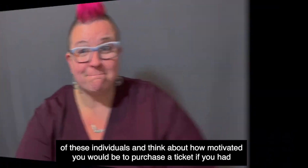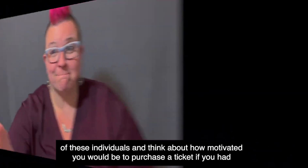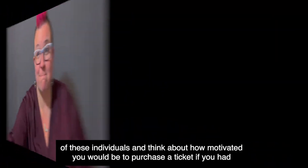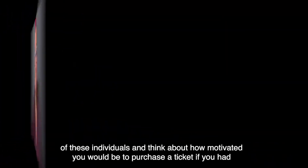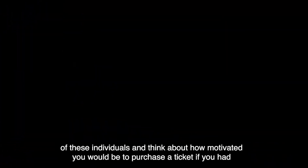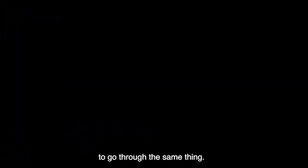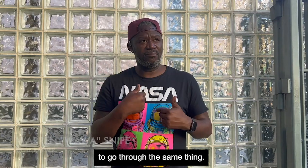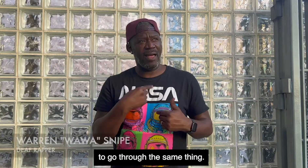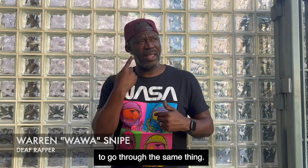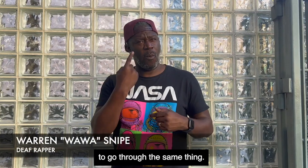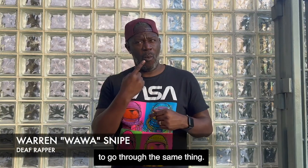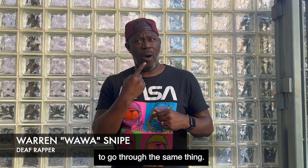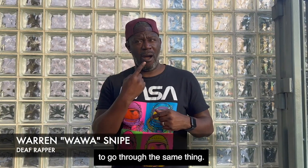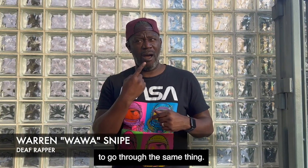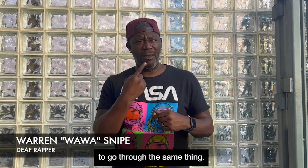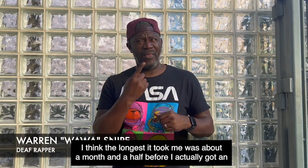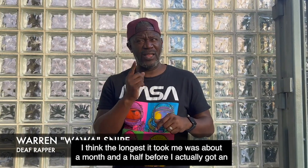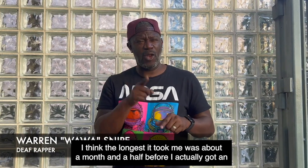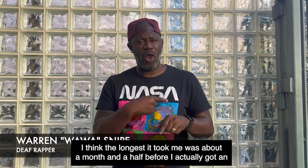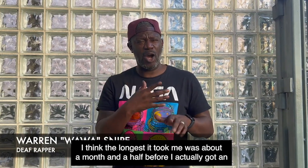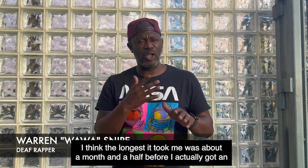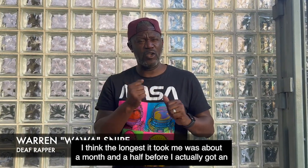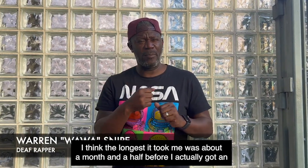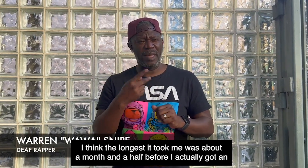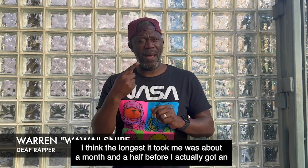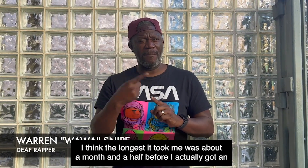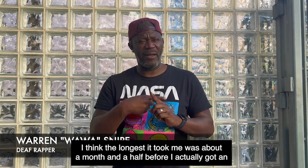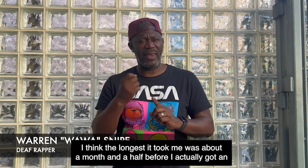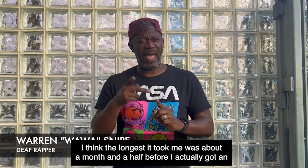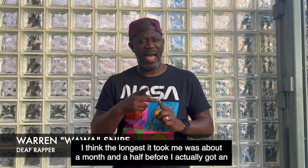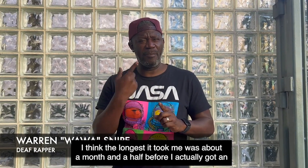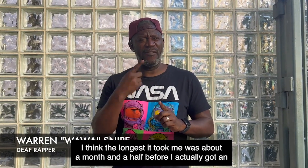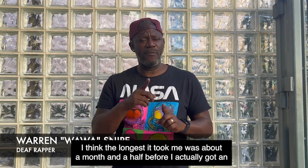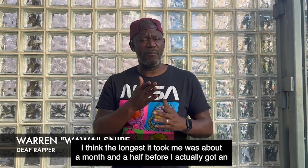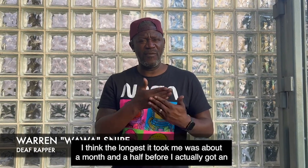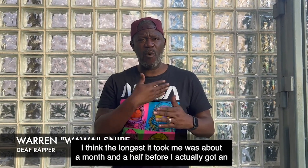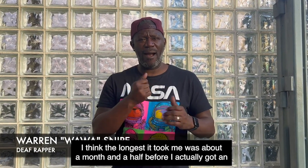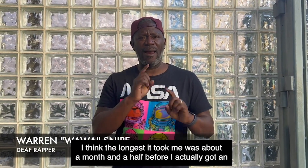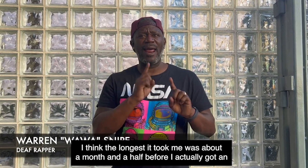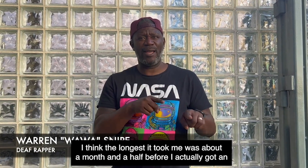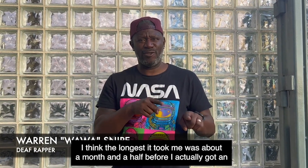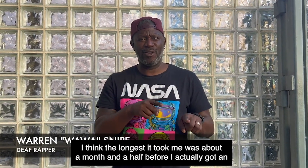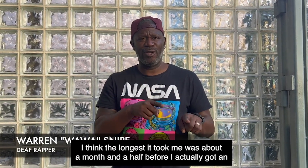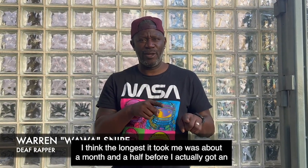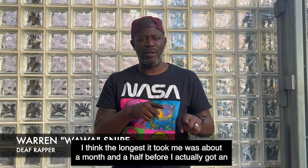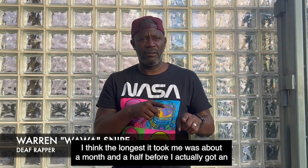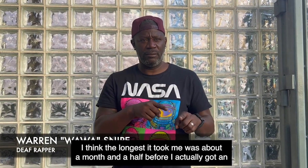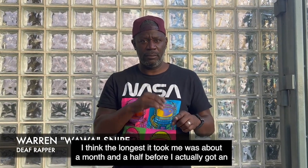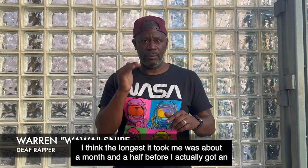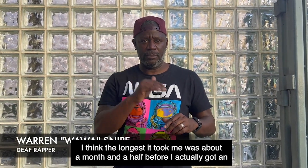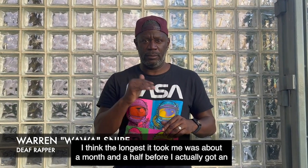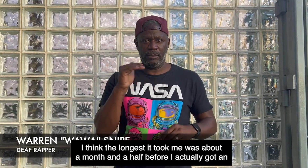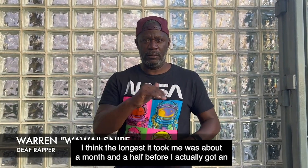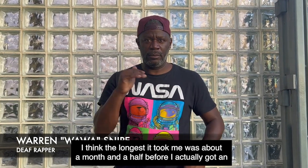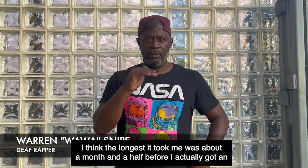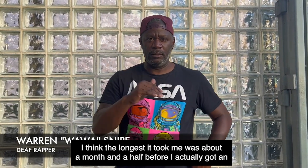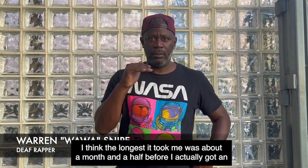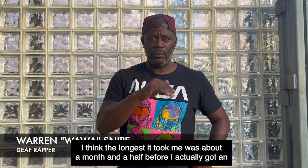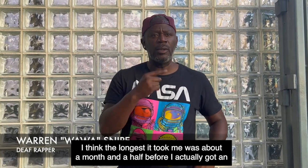if you had to go through this same thing. I think the longest it took me was about a month and a half before I actually got